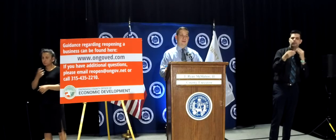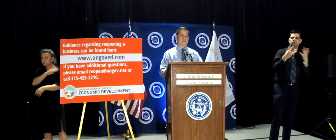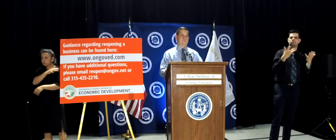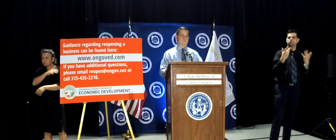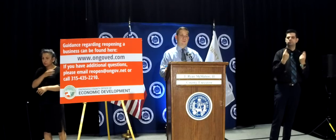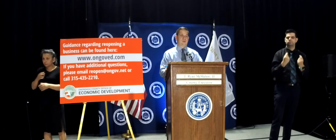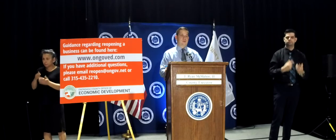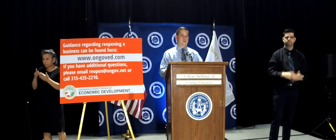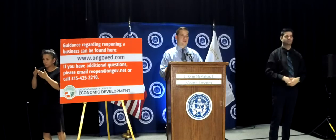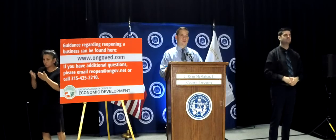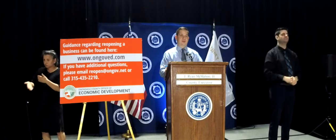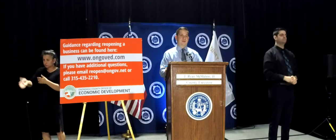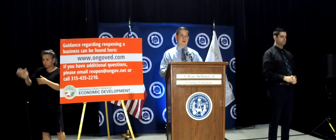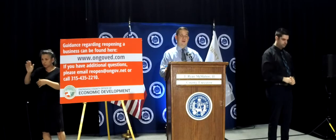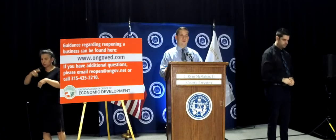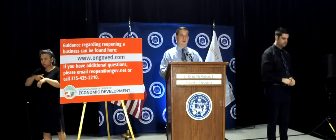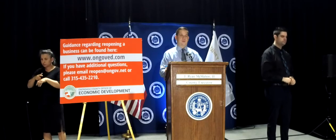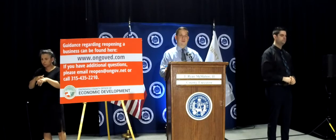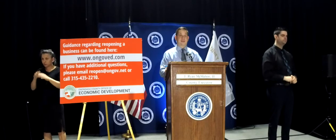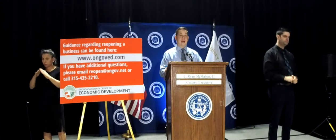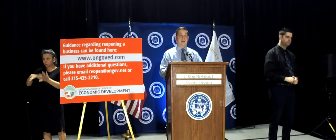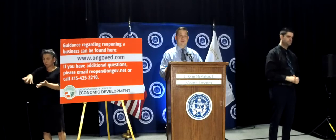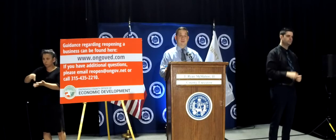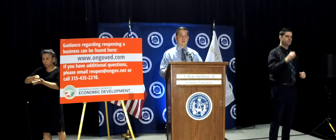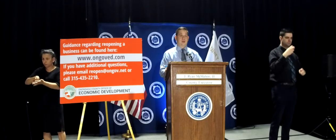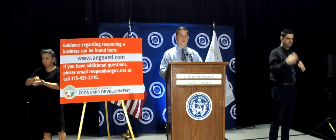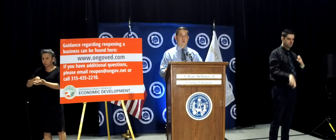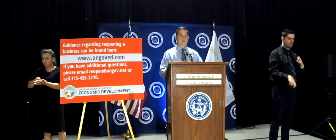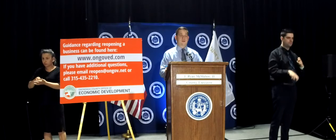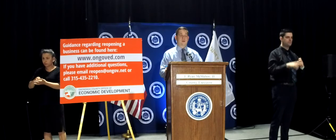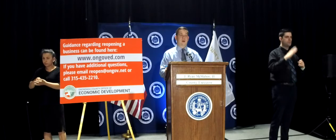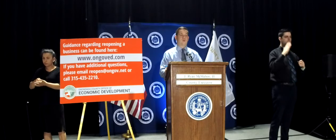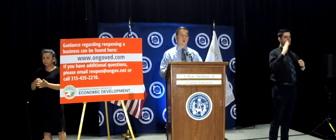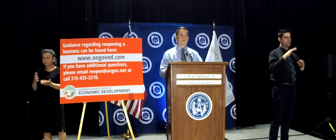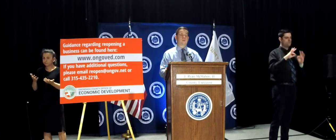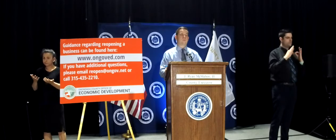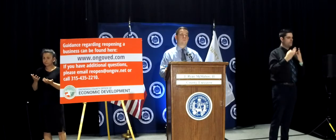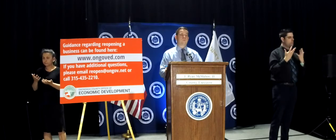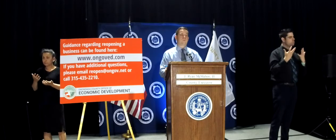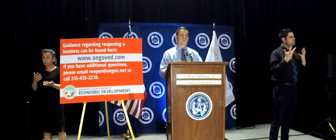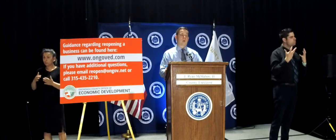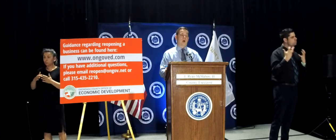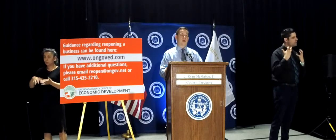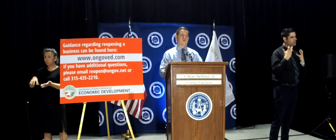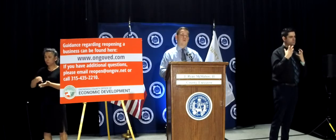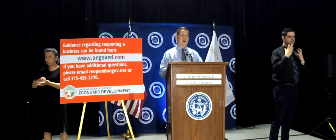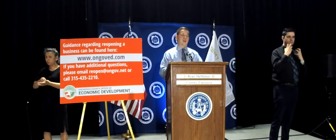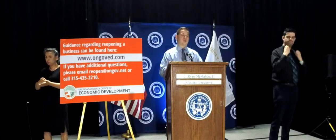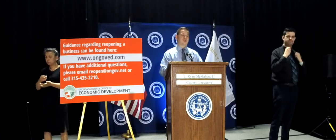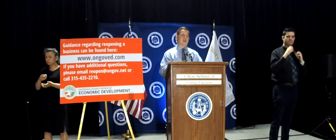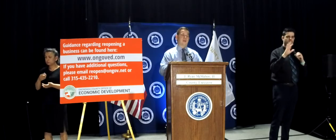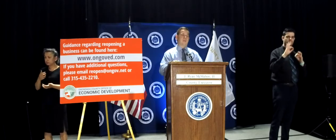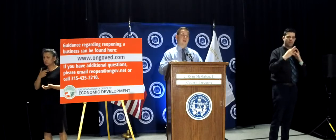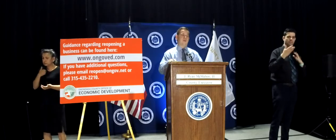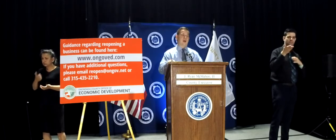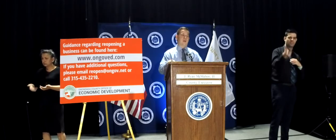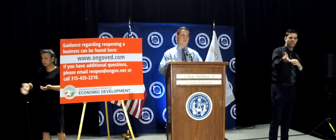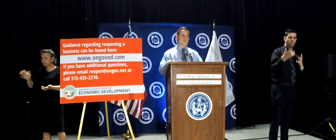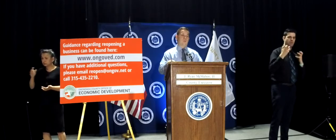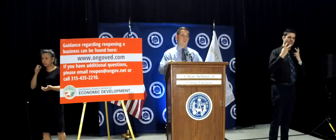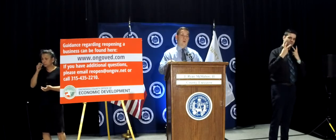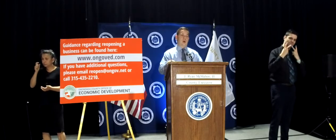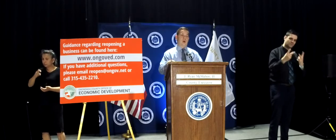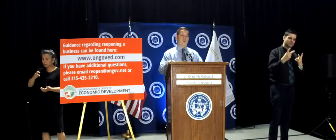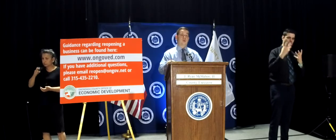Andrew, this is really tough. I know families are dying to see their loved ones, and their loved ones are in a fragile state, many of